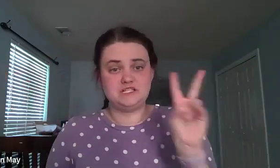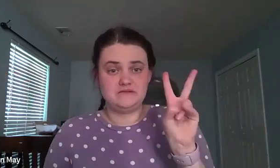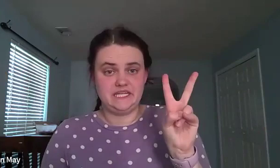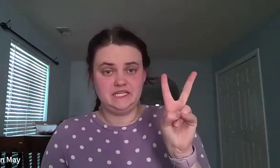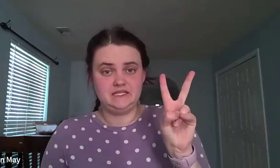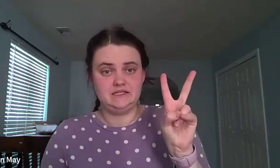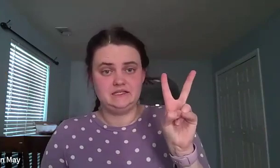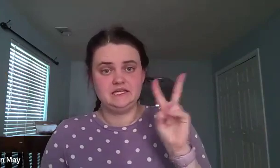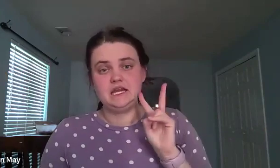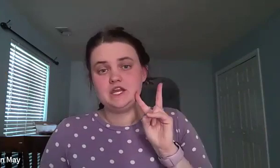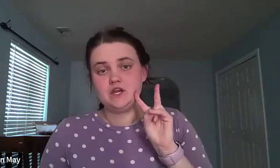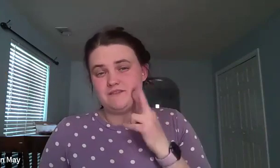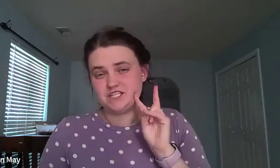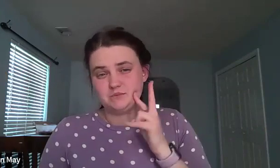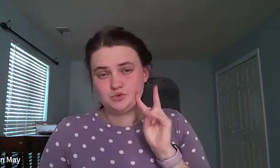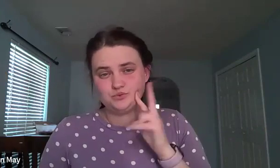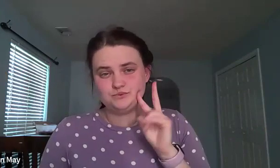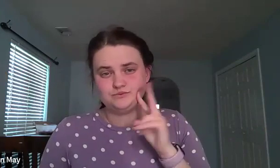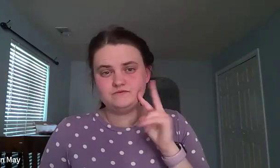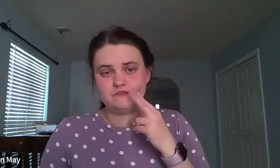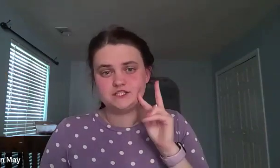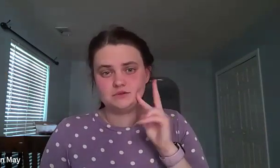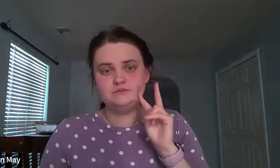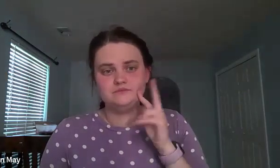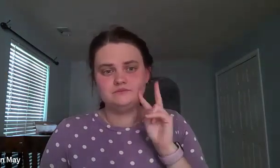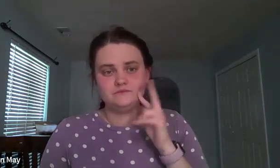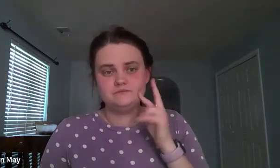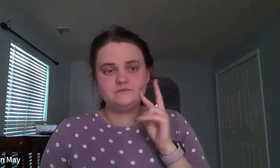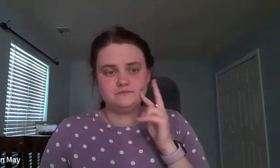is a V, and you go vegetable, vegetable.